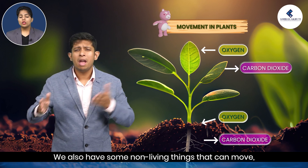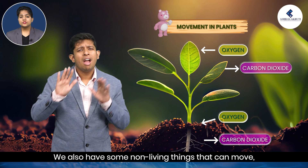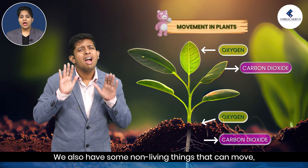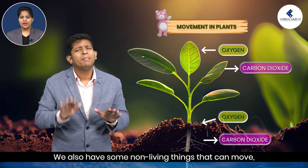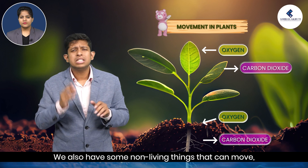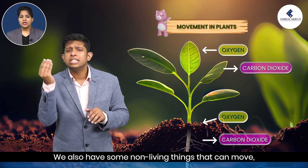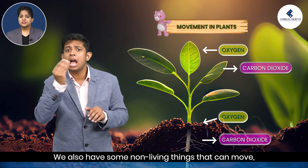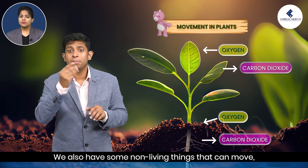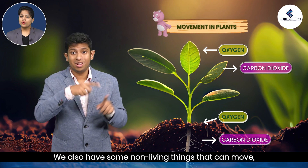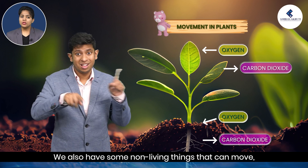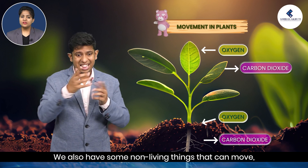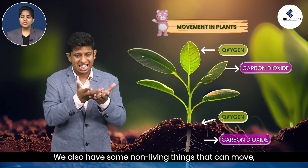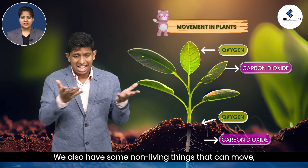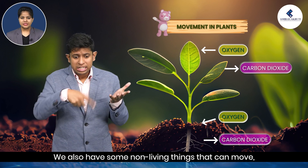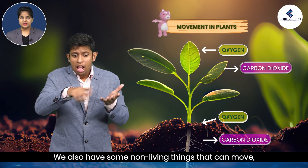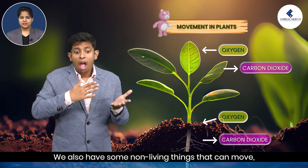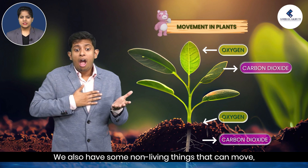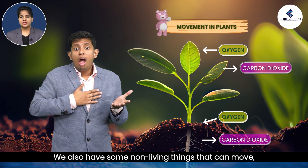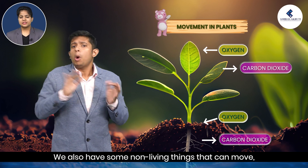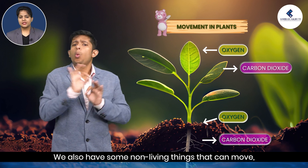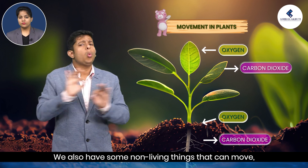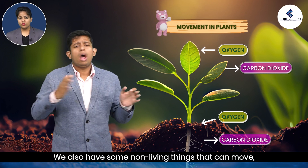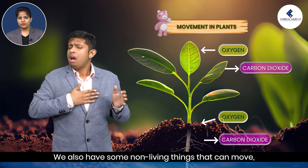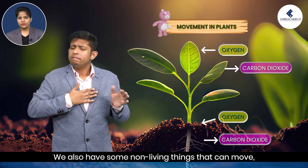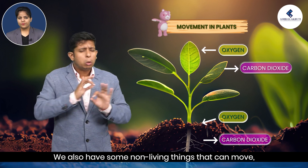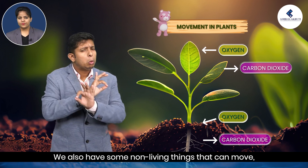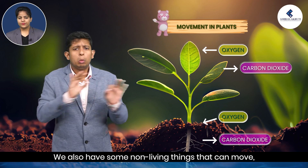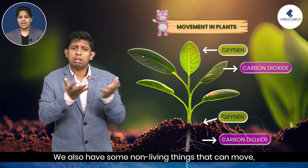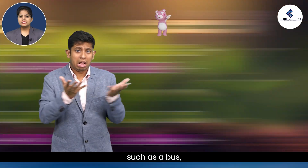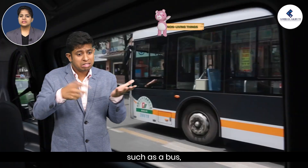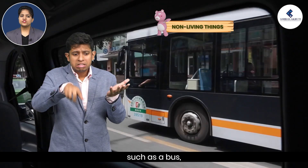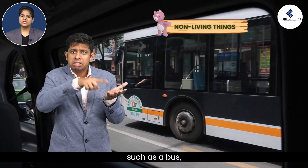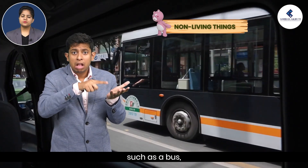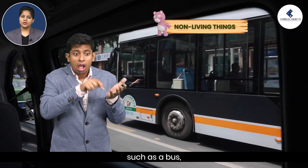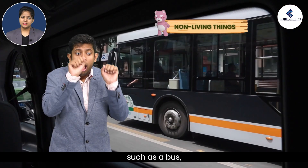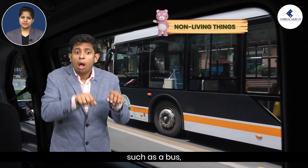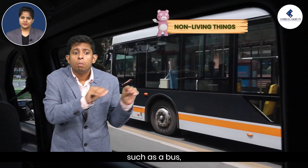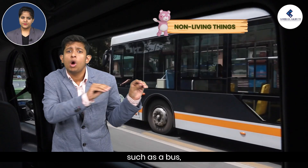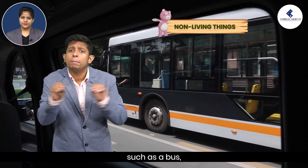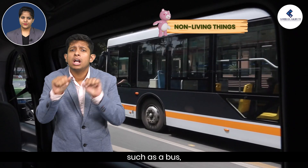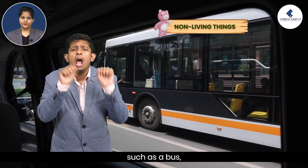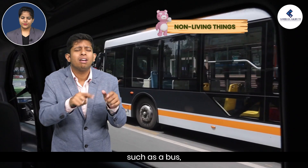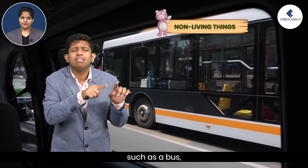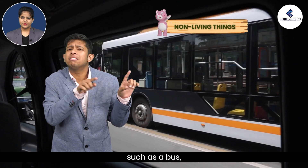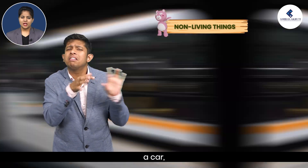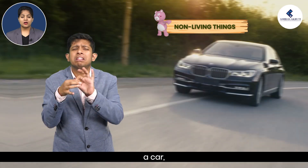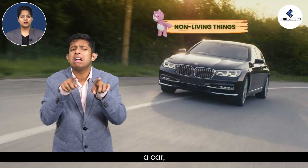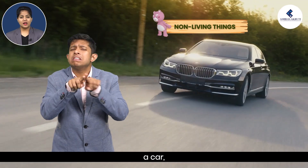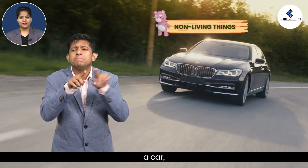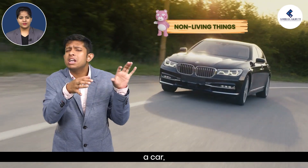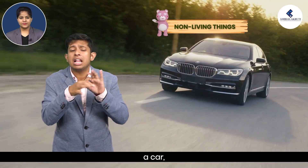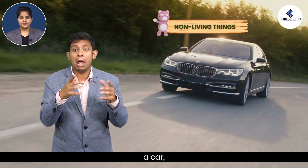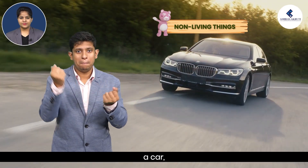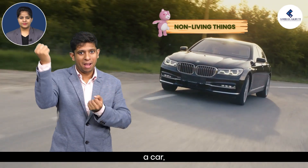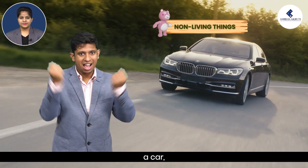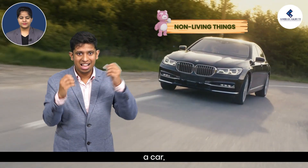We also have some non-living things that can move, such as bus, a